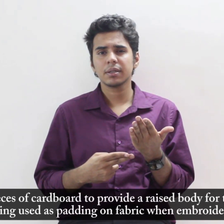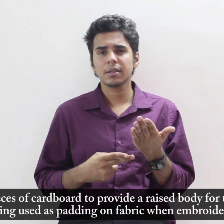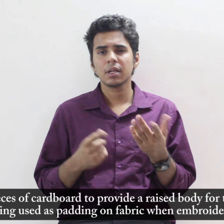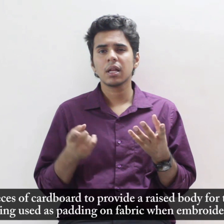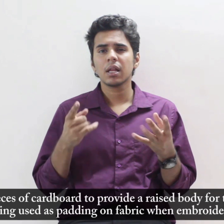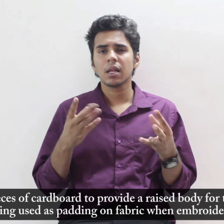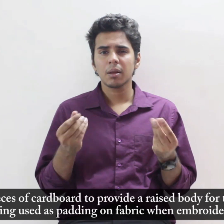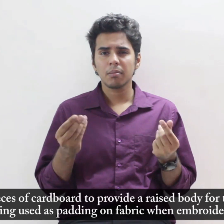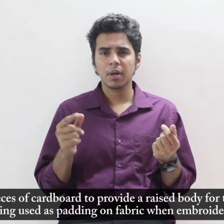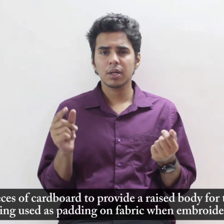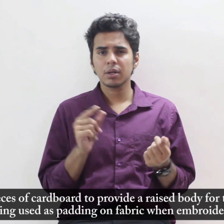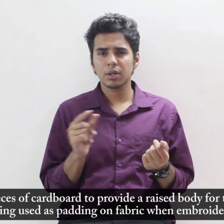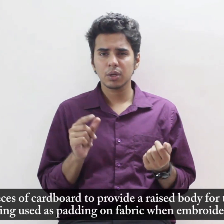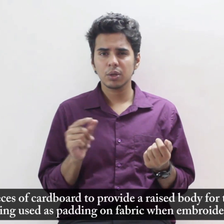when embroidery is in progress.